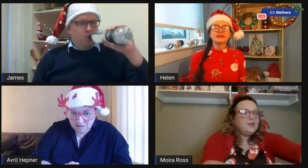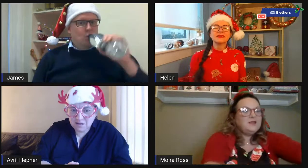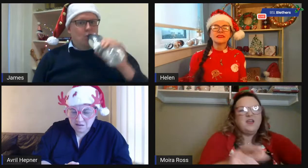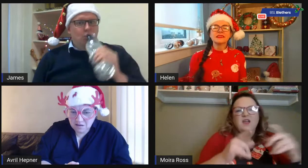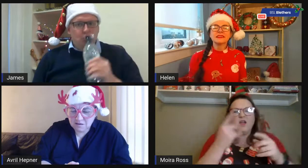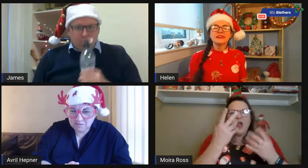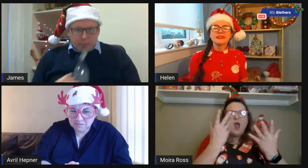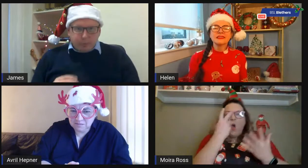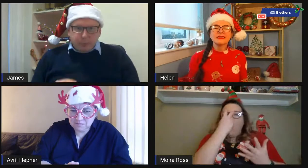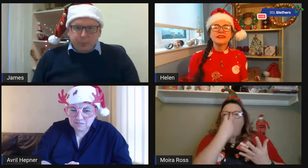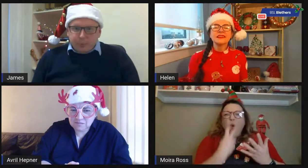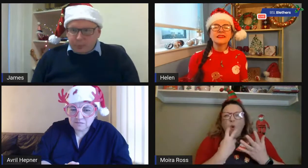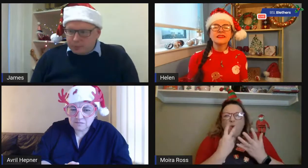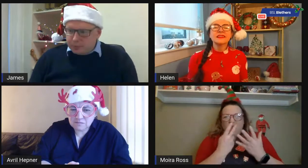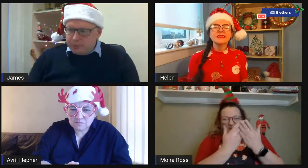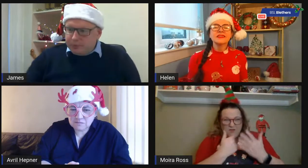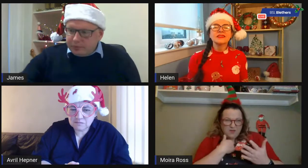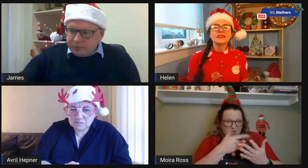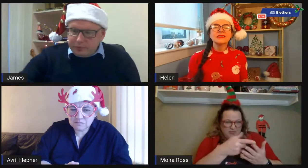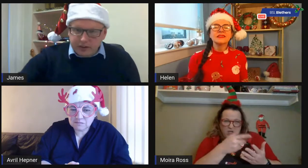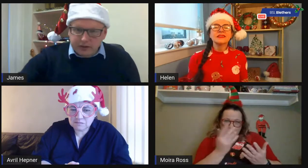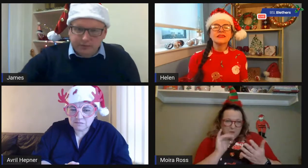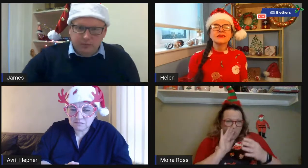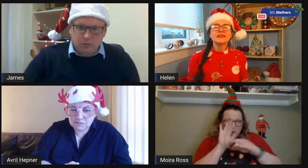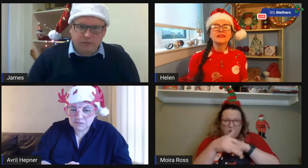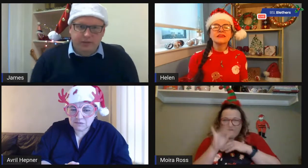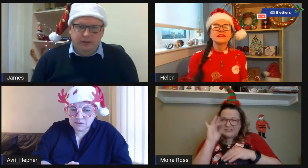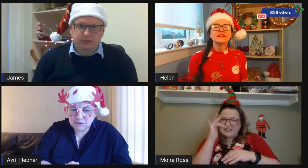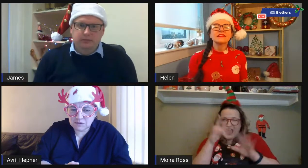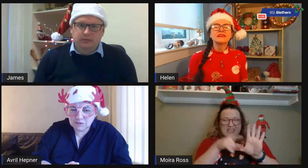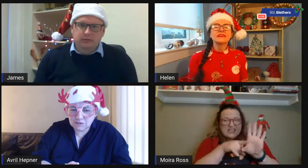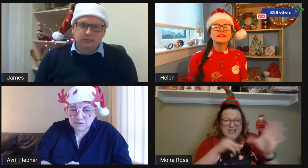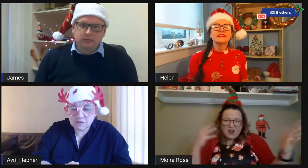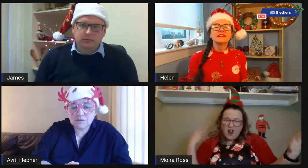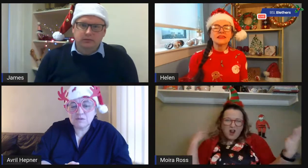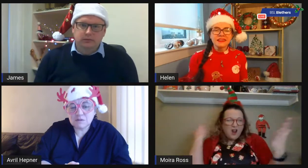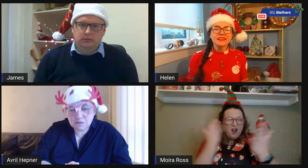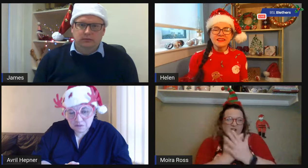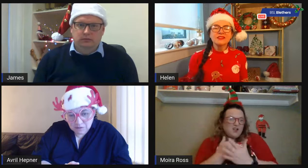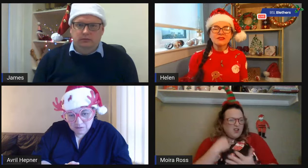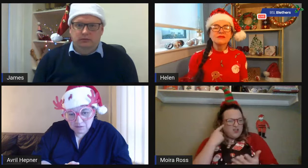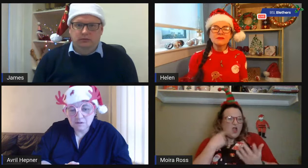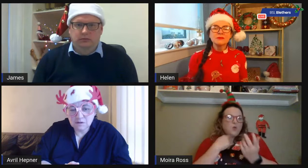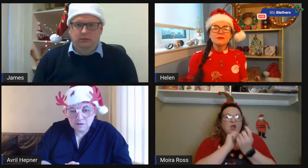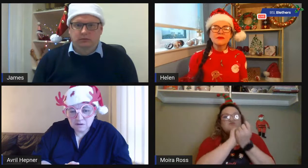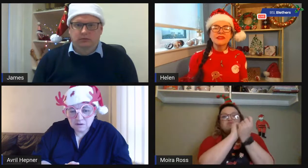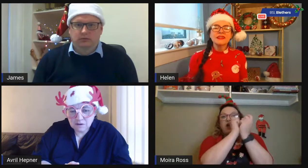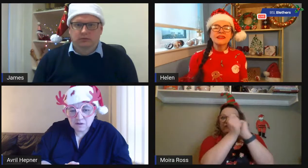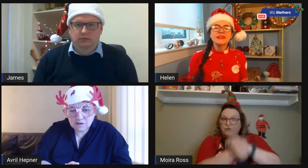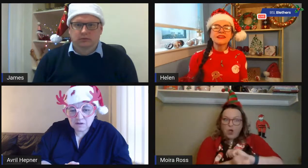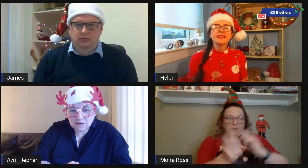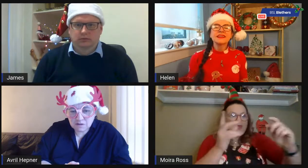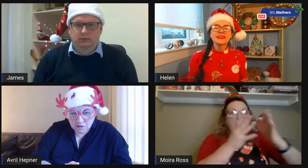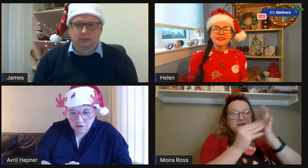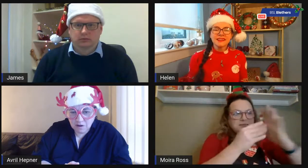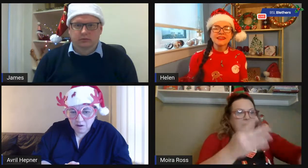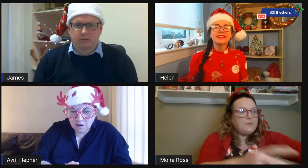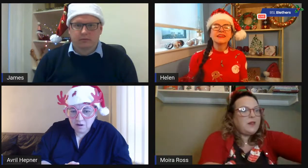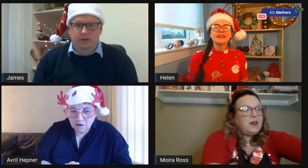Well, I've just got one thing to show you today. I've got some, these are over 10 years old, and I got a little bit bored